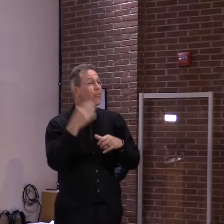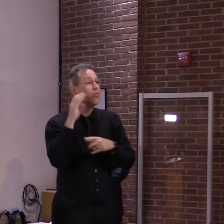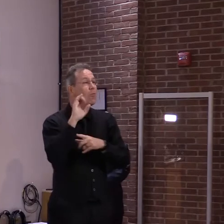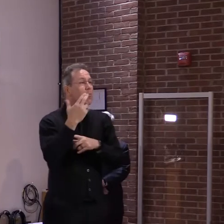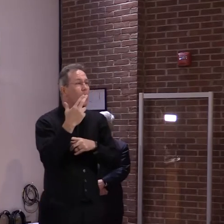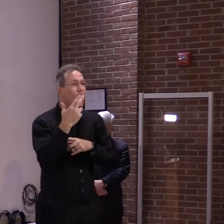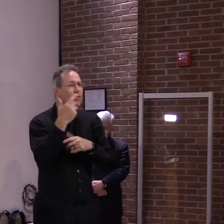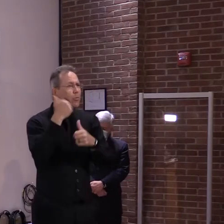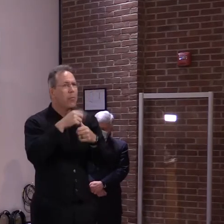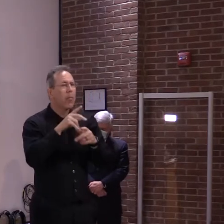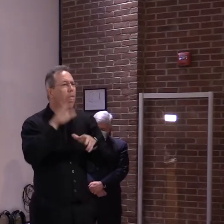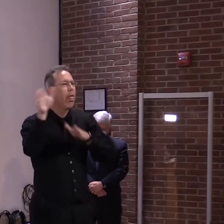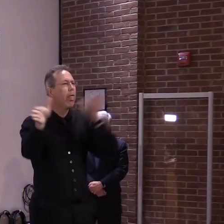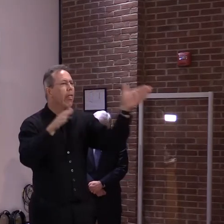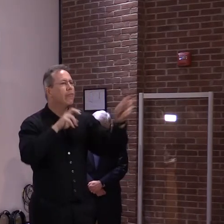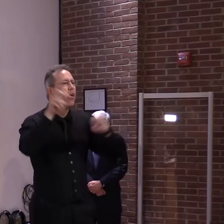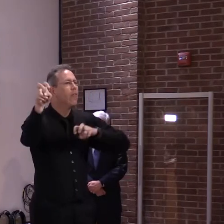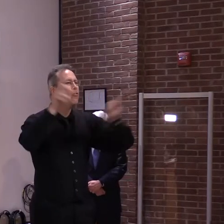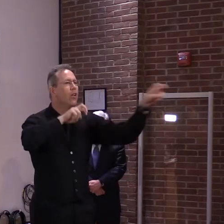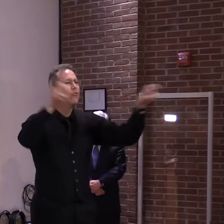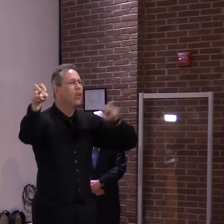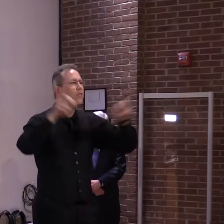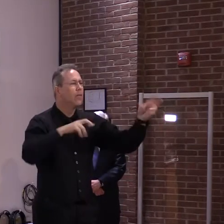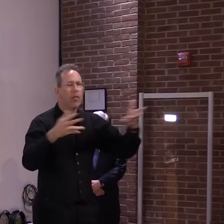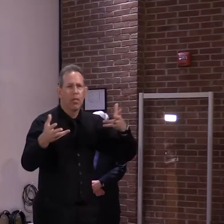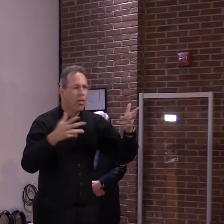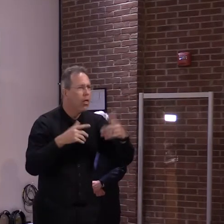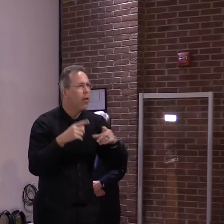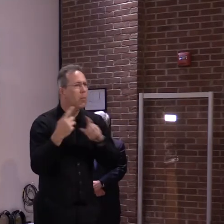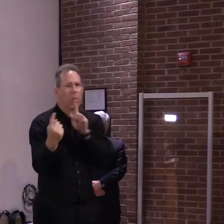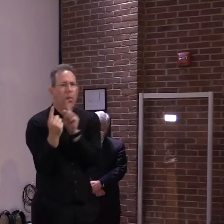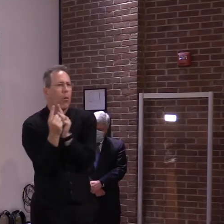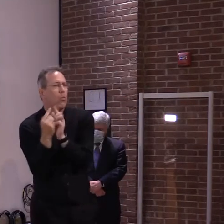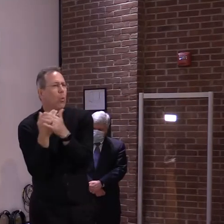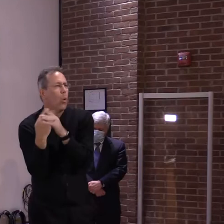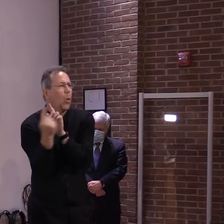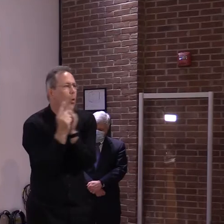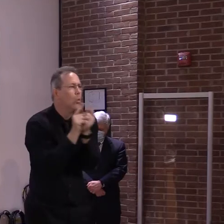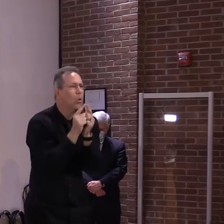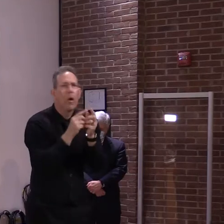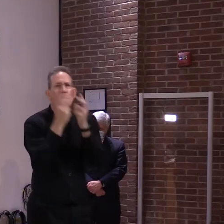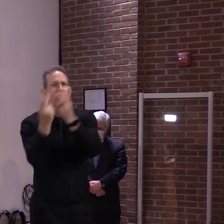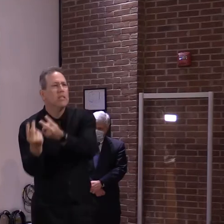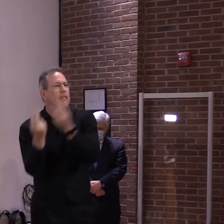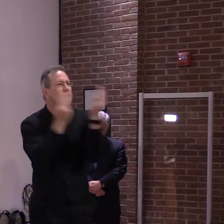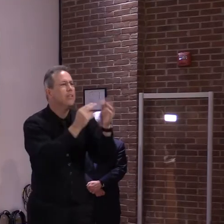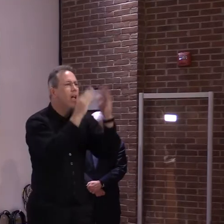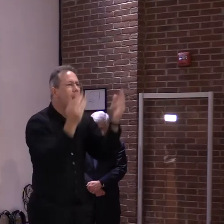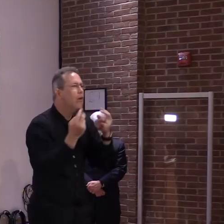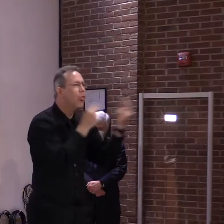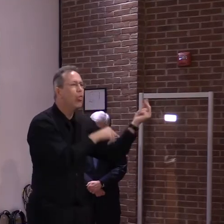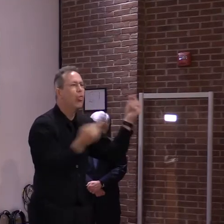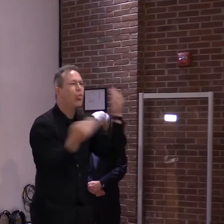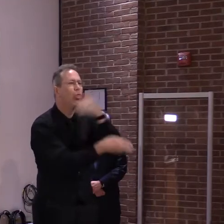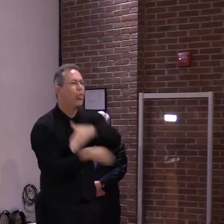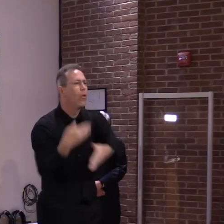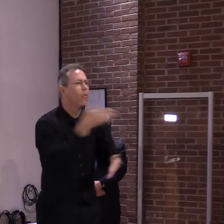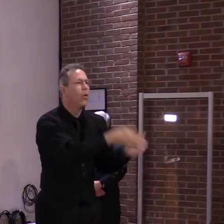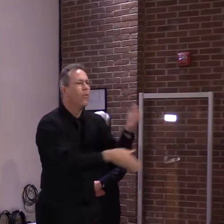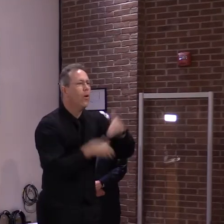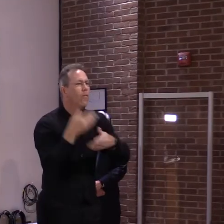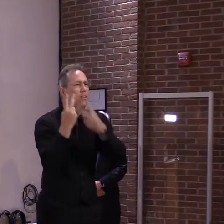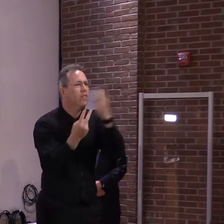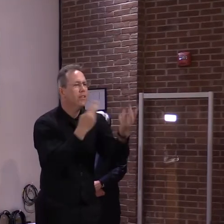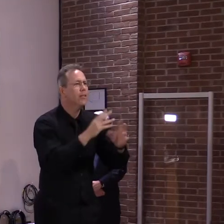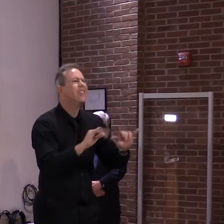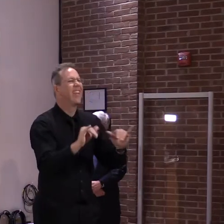we focused on those things. But keep in mind, the entire retail establishments, we didn't